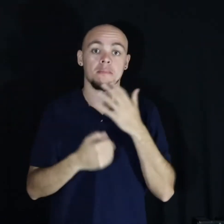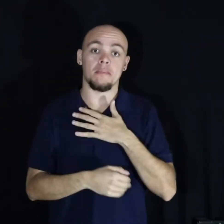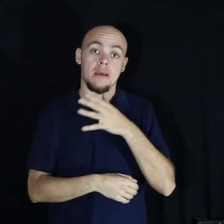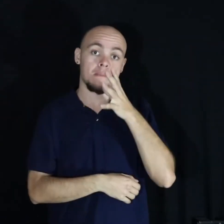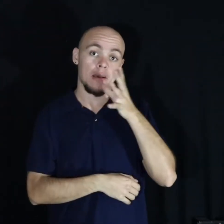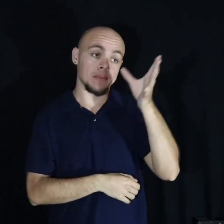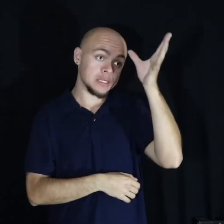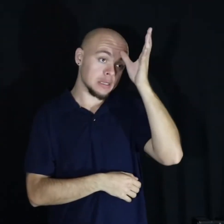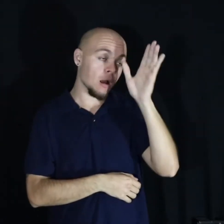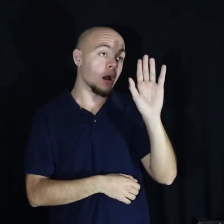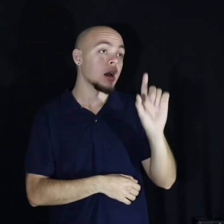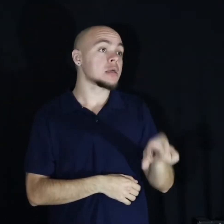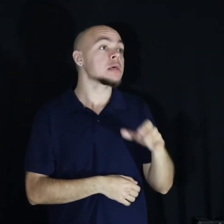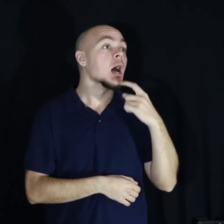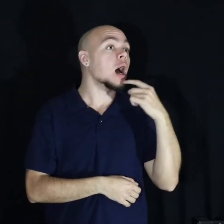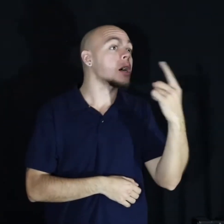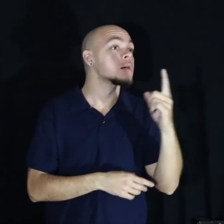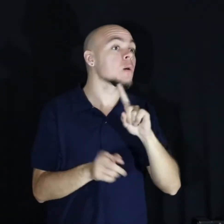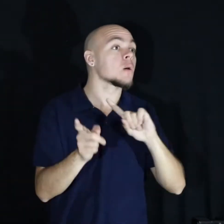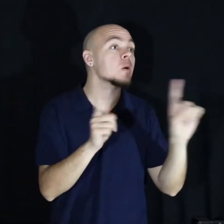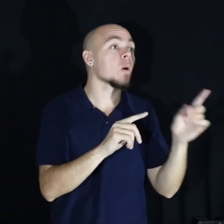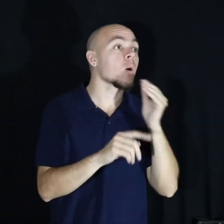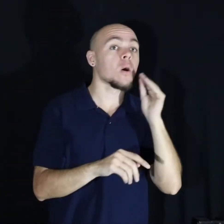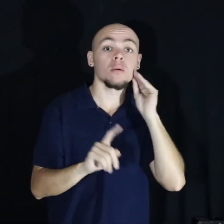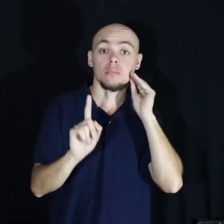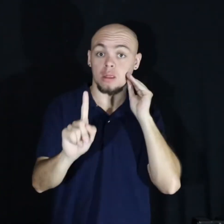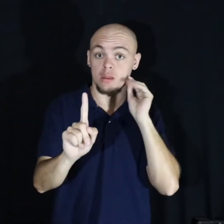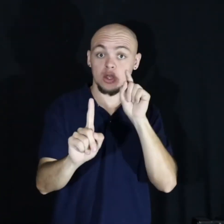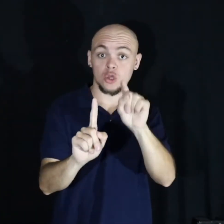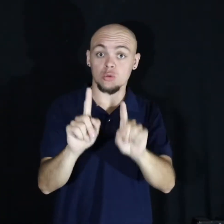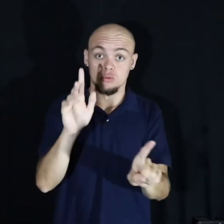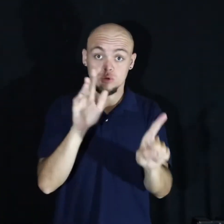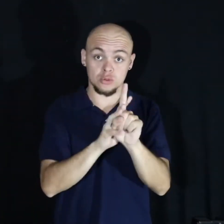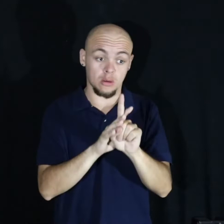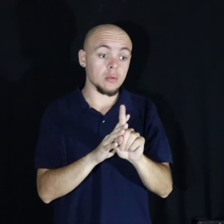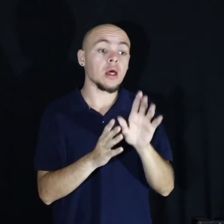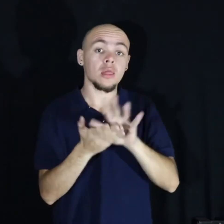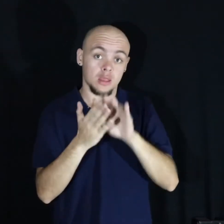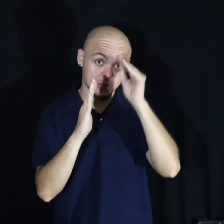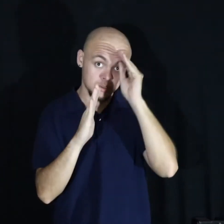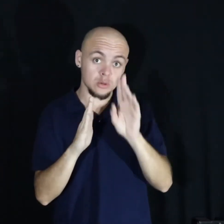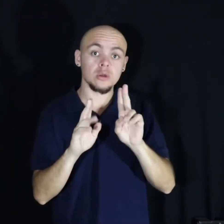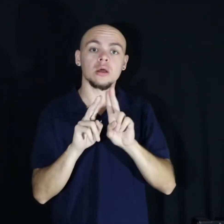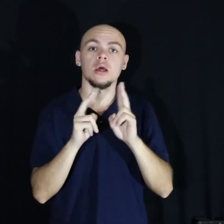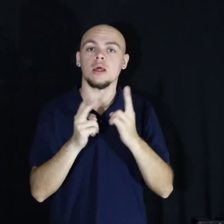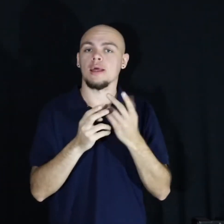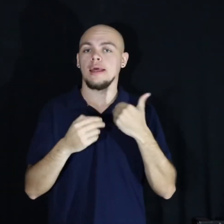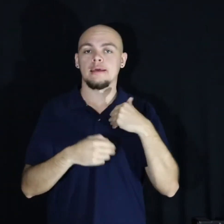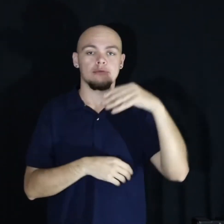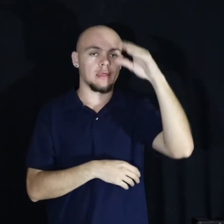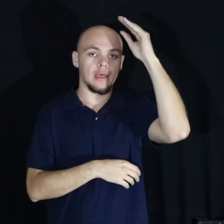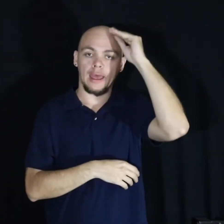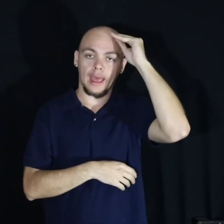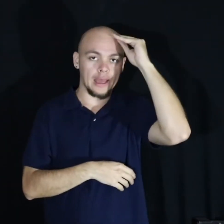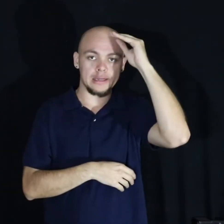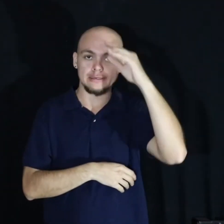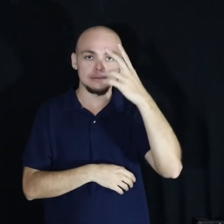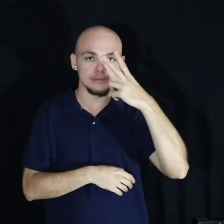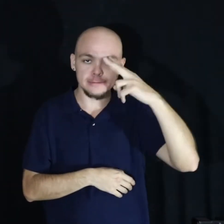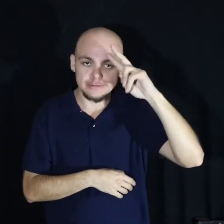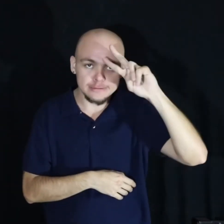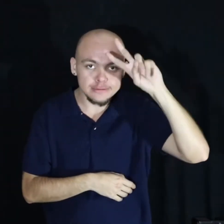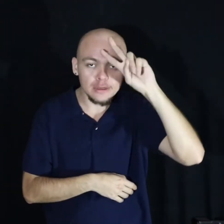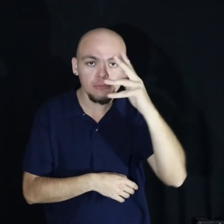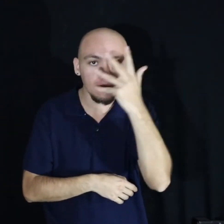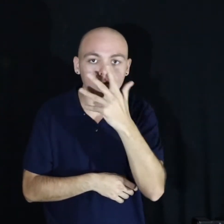dad to tell them that we needed to go home. And just at that moment, you came out of the Student Union building wearing the stupidest hat I have ever seen in my life.